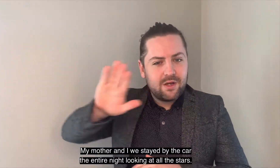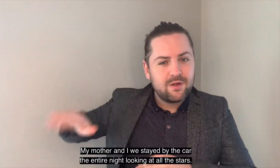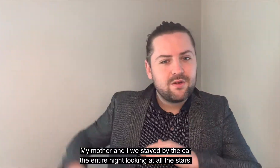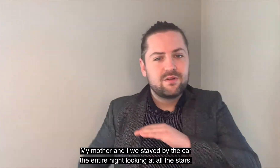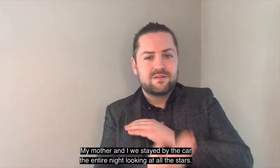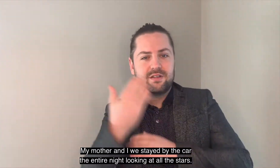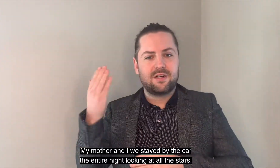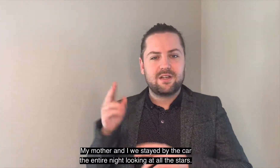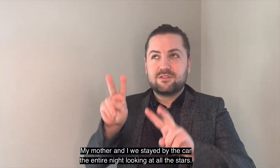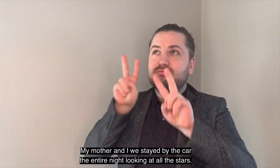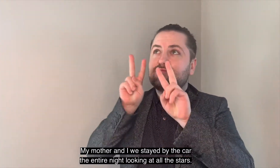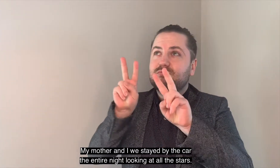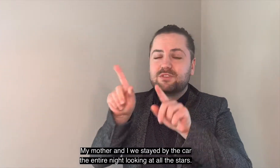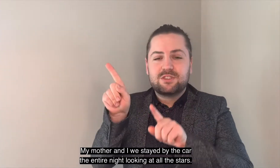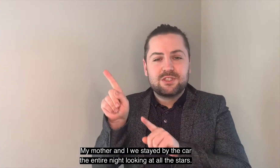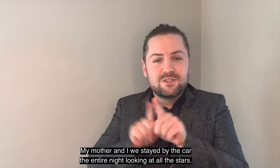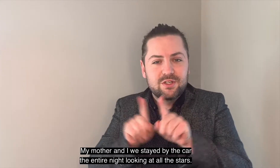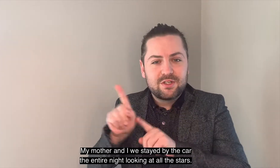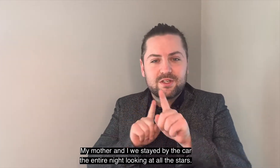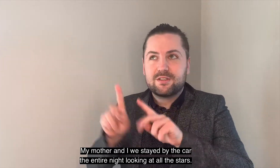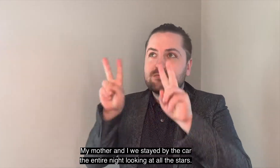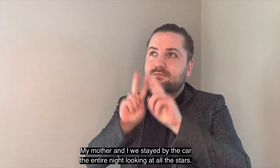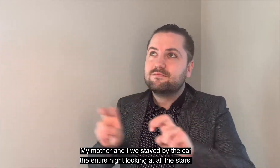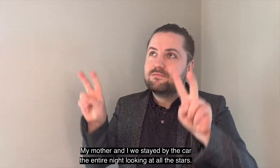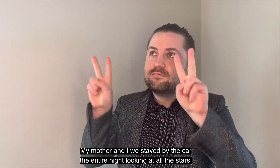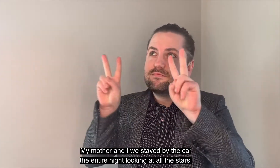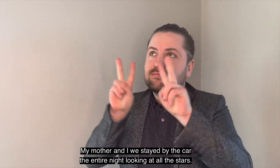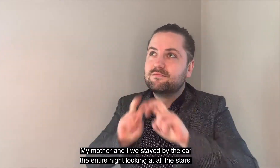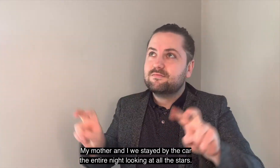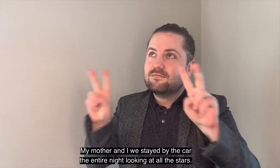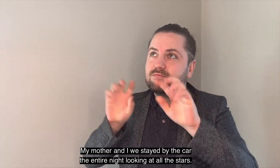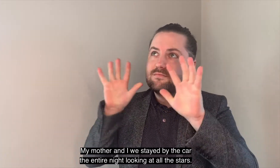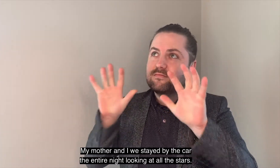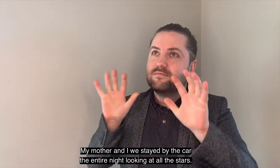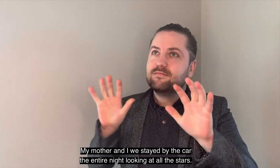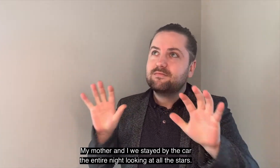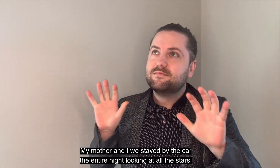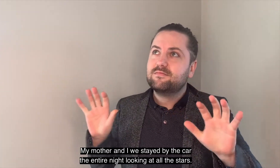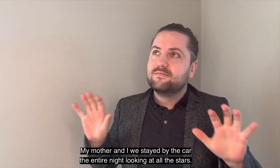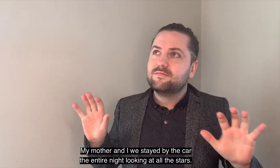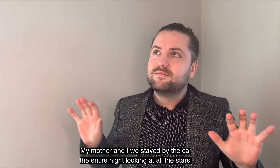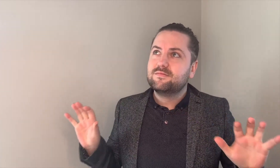my mother and I, we stayed in the car the entire night, looking at all of the stars.